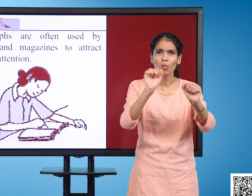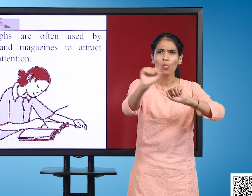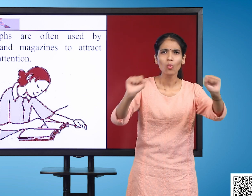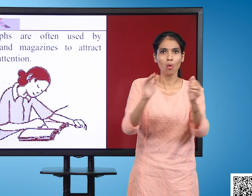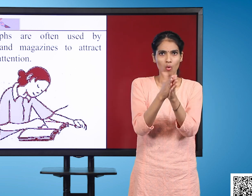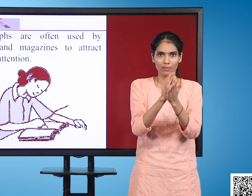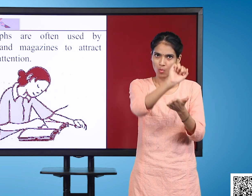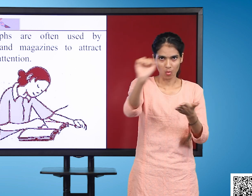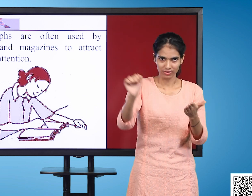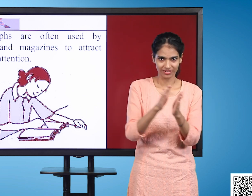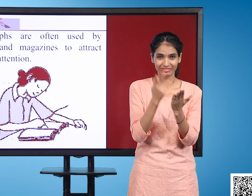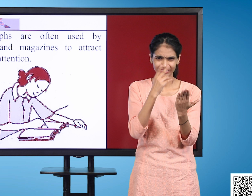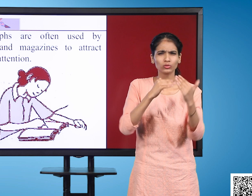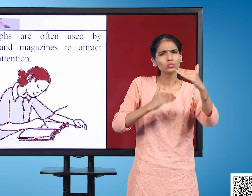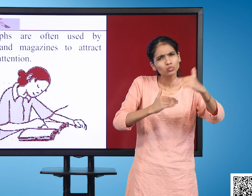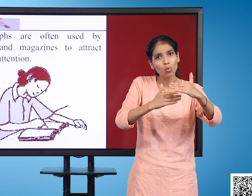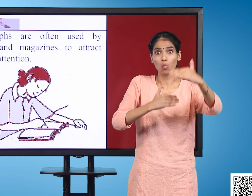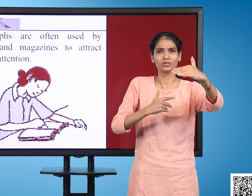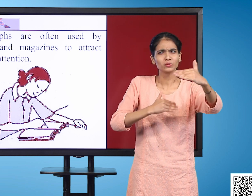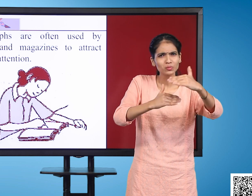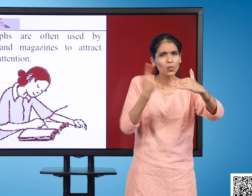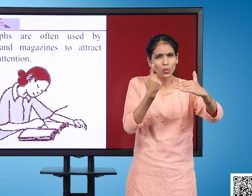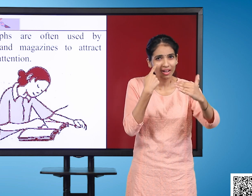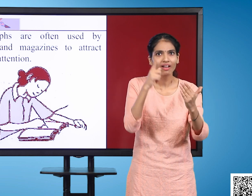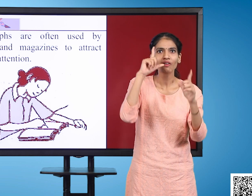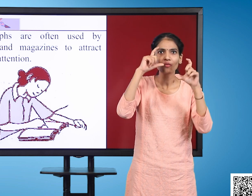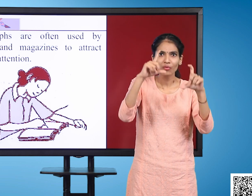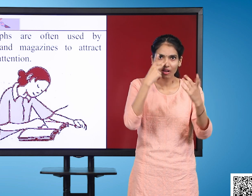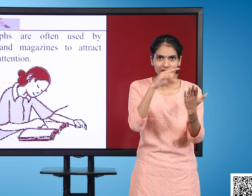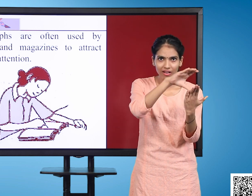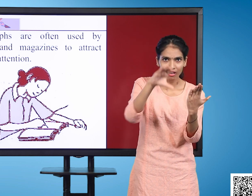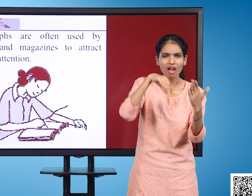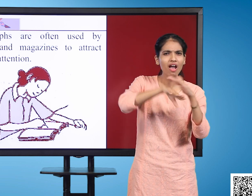Pictographs are often used by dailies and magazines to attract readers' attention.